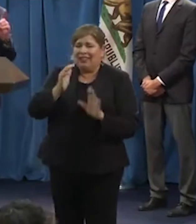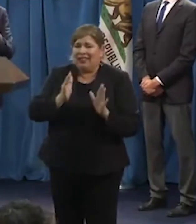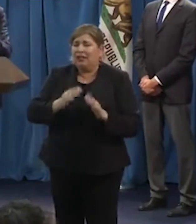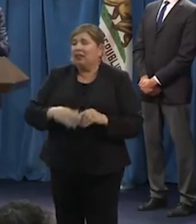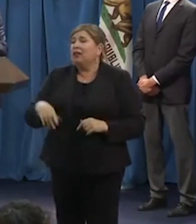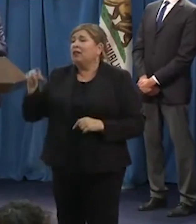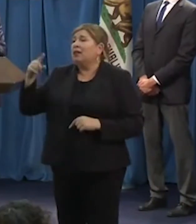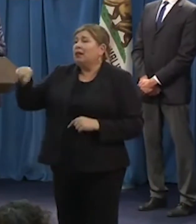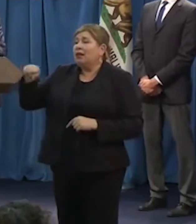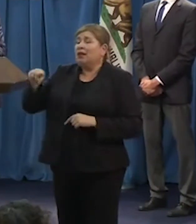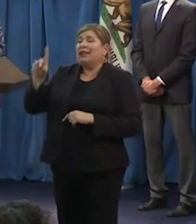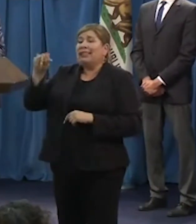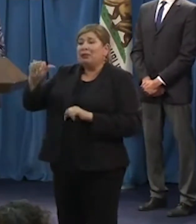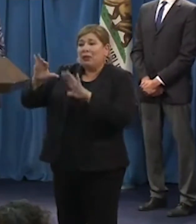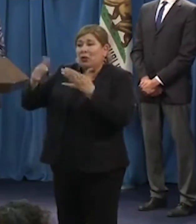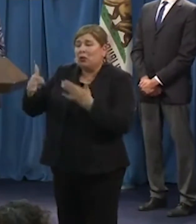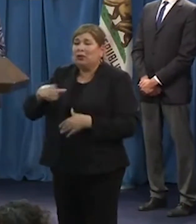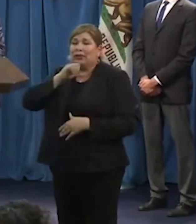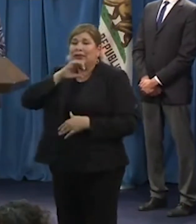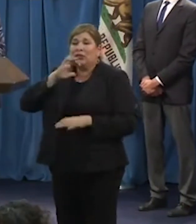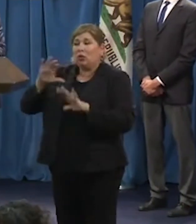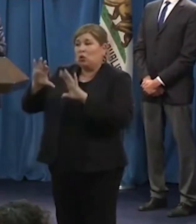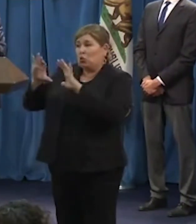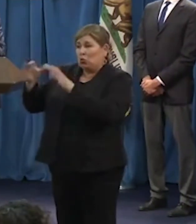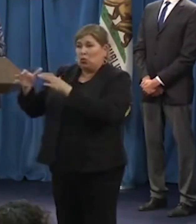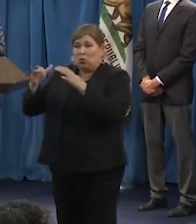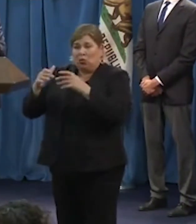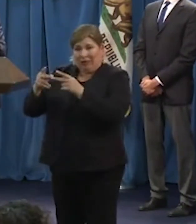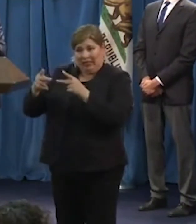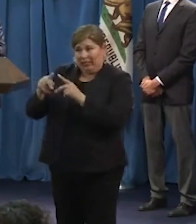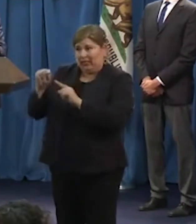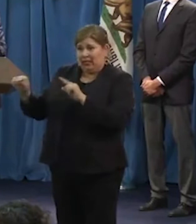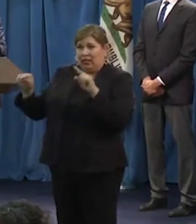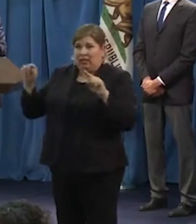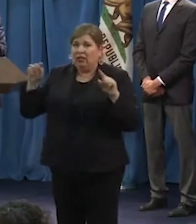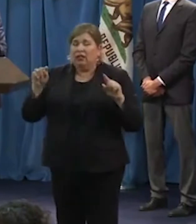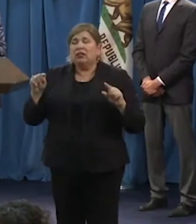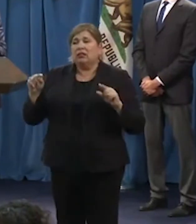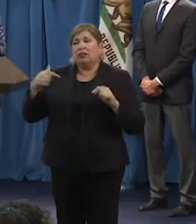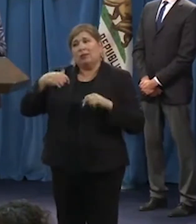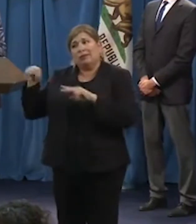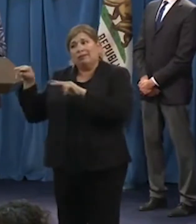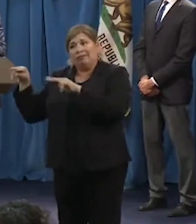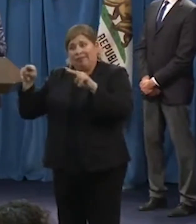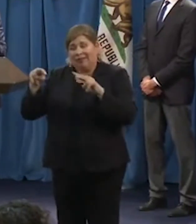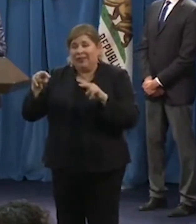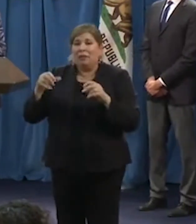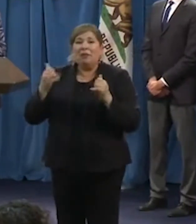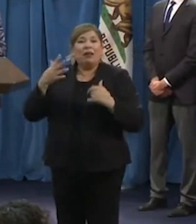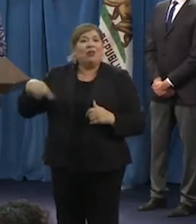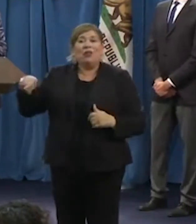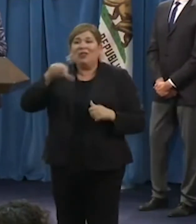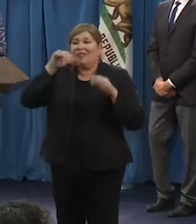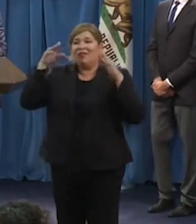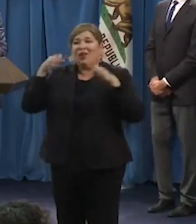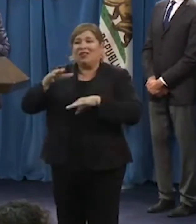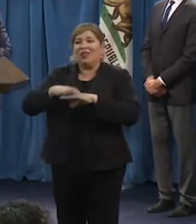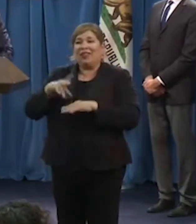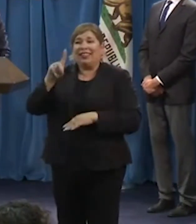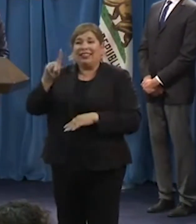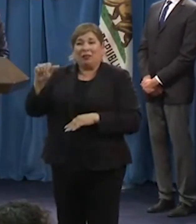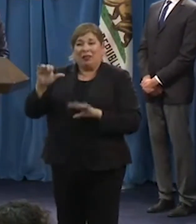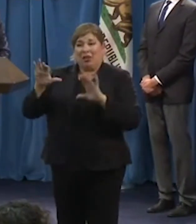facilities, disability communities, which is another big and under-focused area of